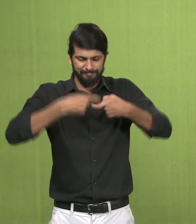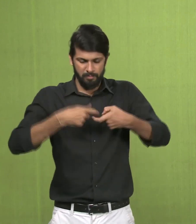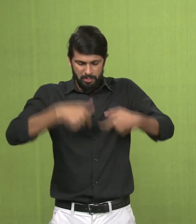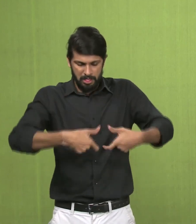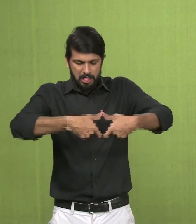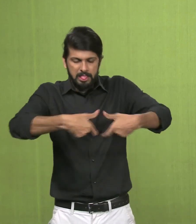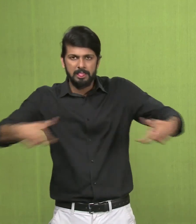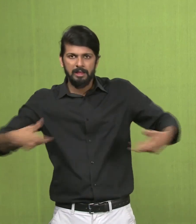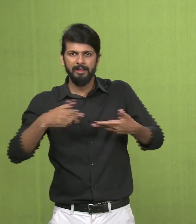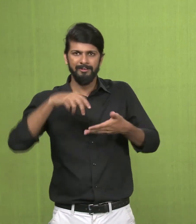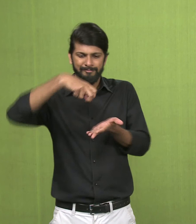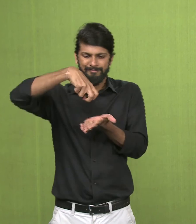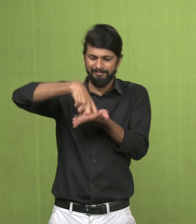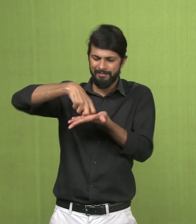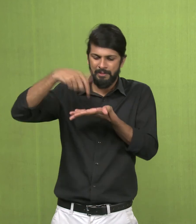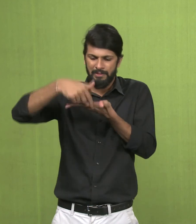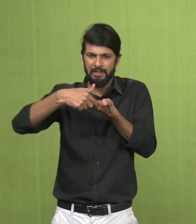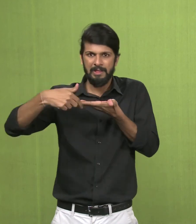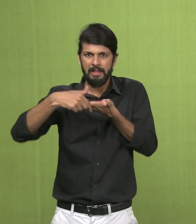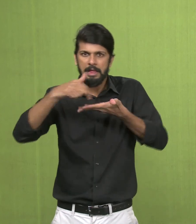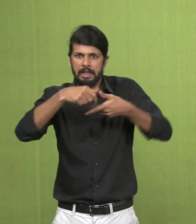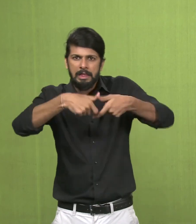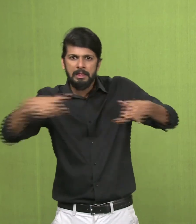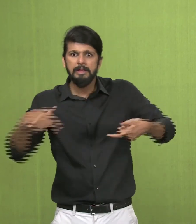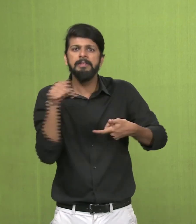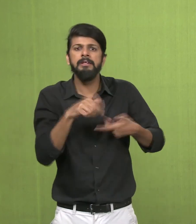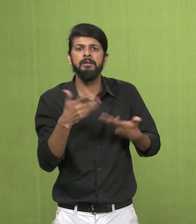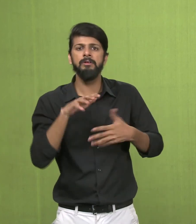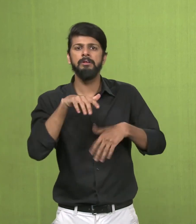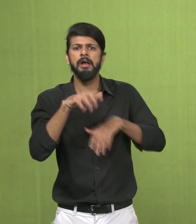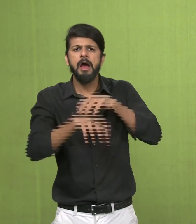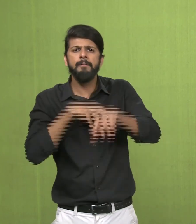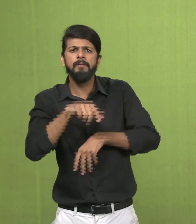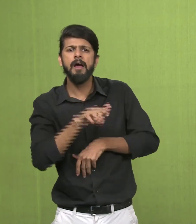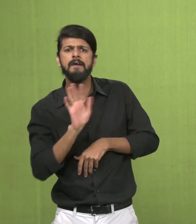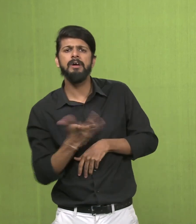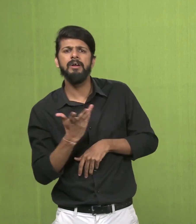the figure of a lion is carved on the pedestal.